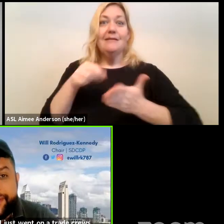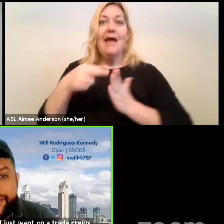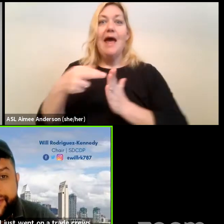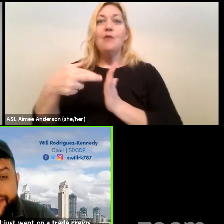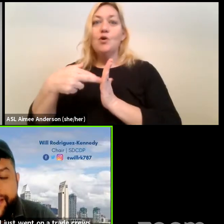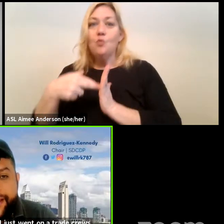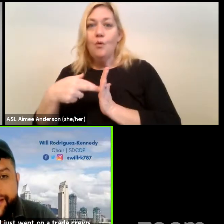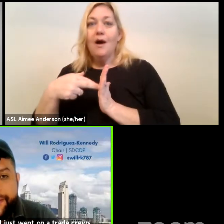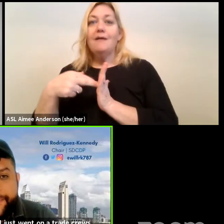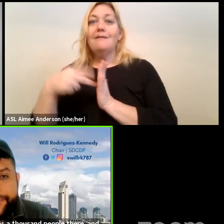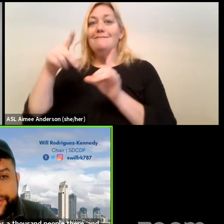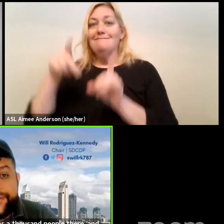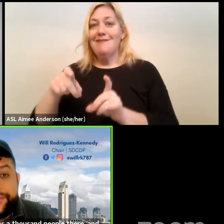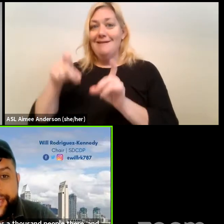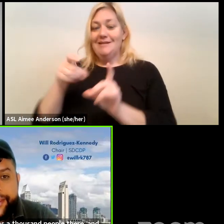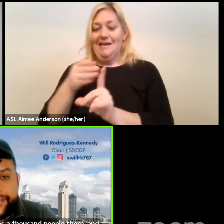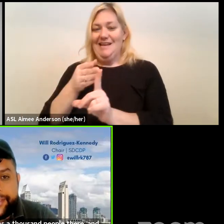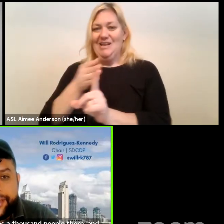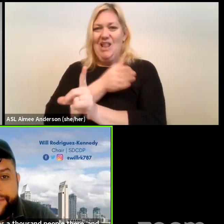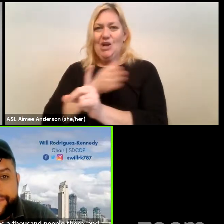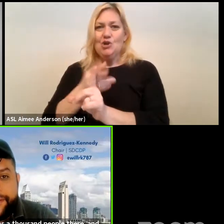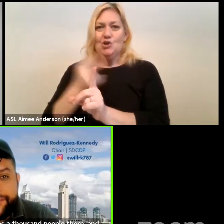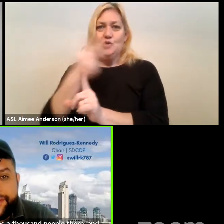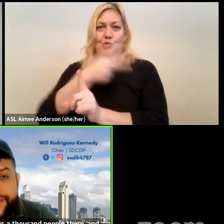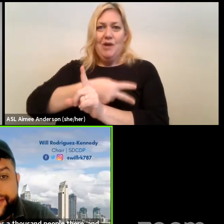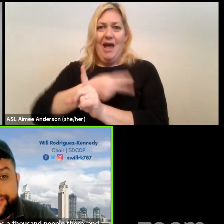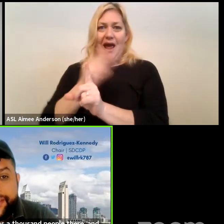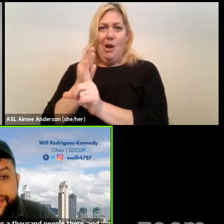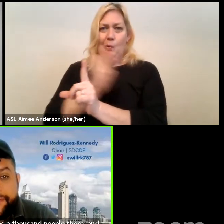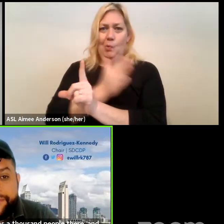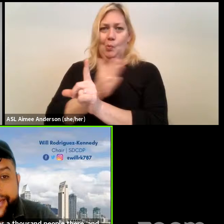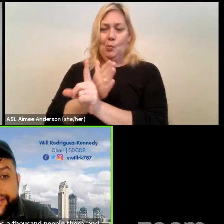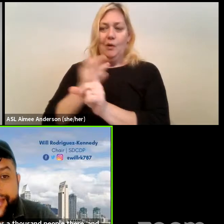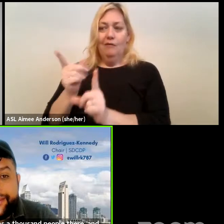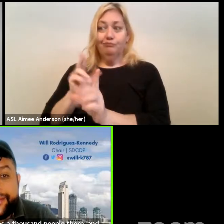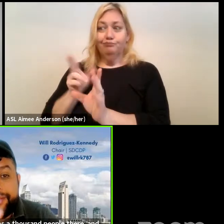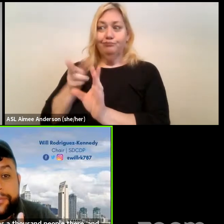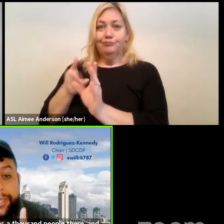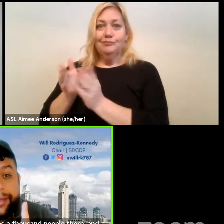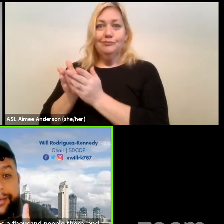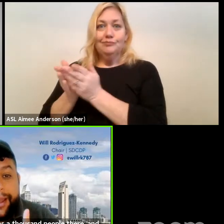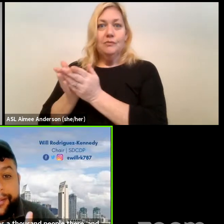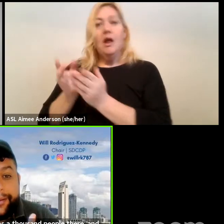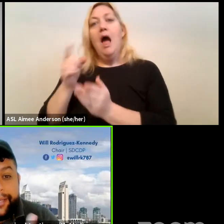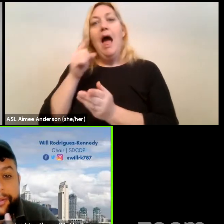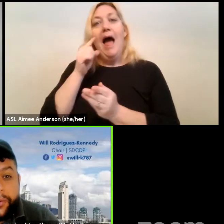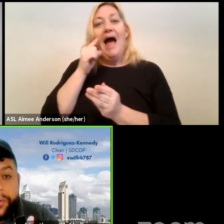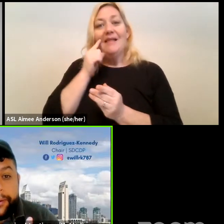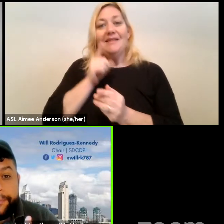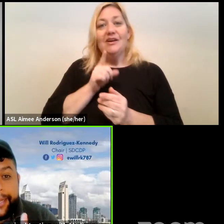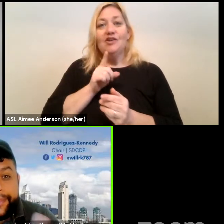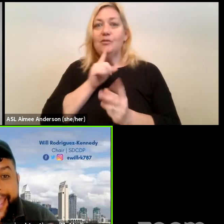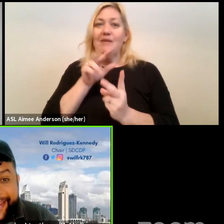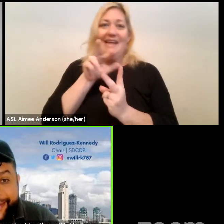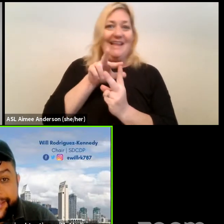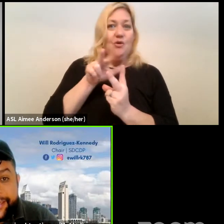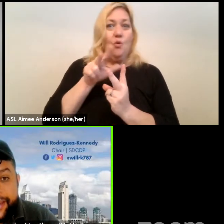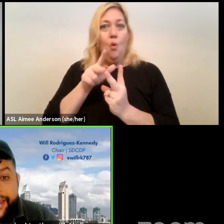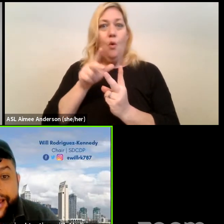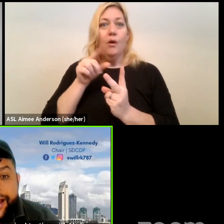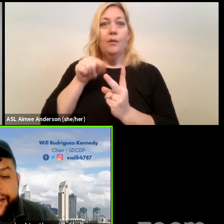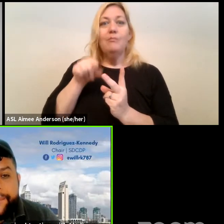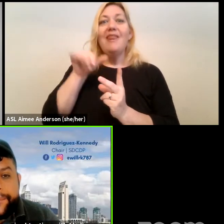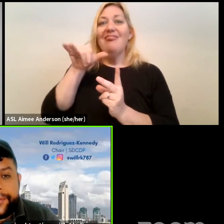testing within, I believe, 2 days of the event. And frankly, I think it should be not an either or, but a that